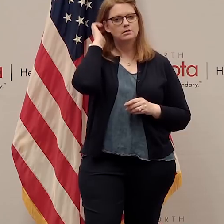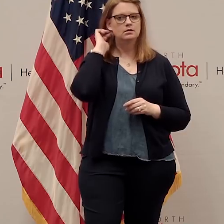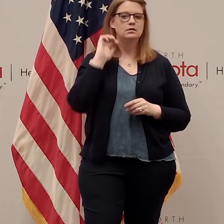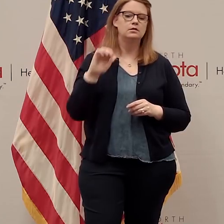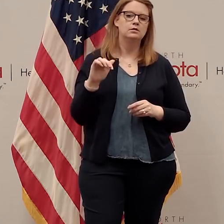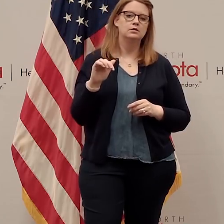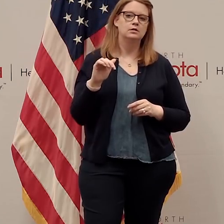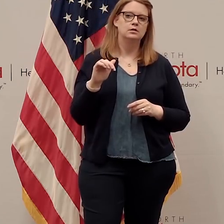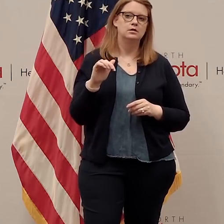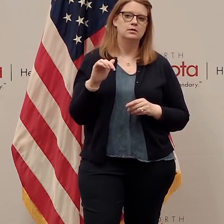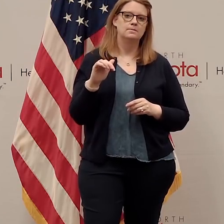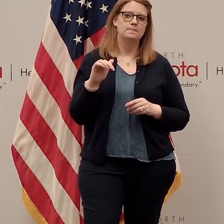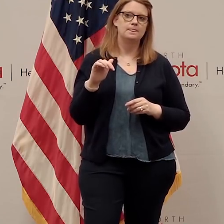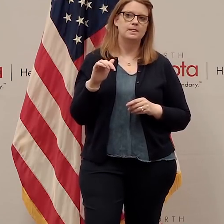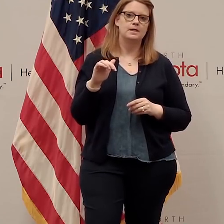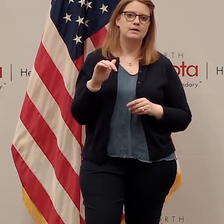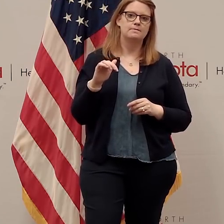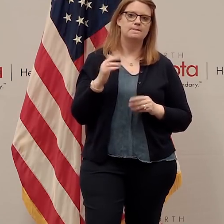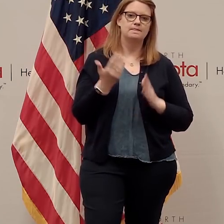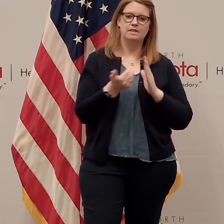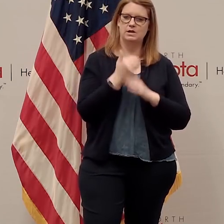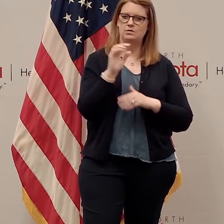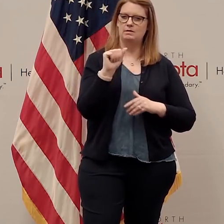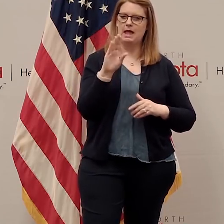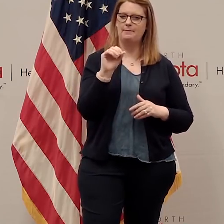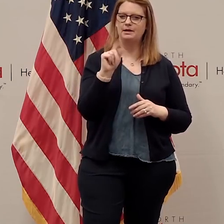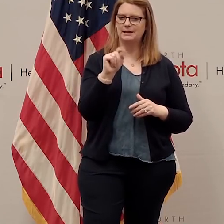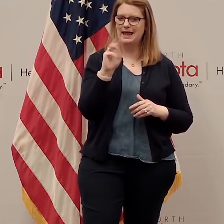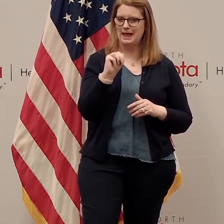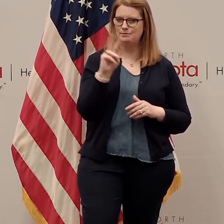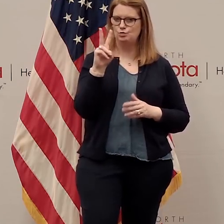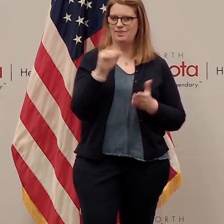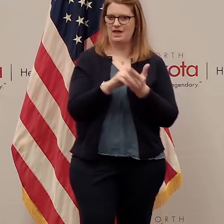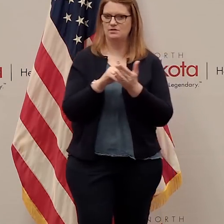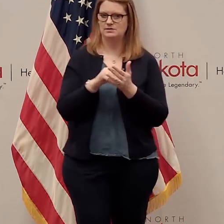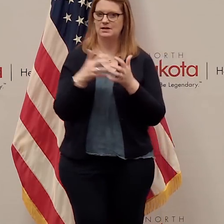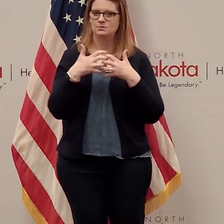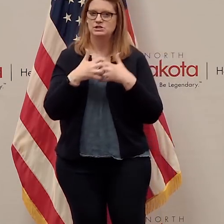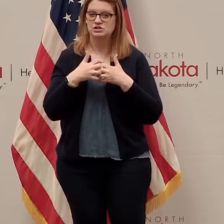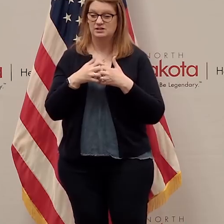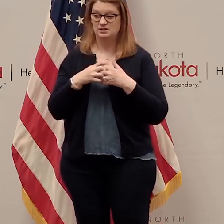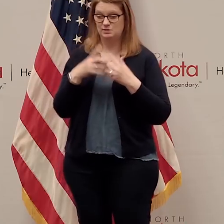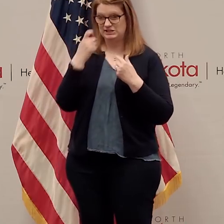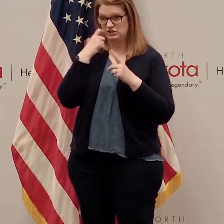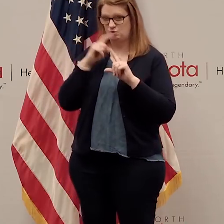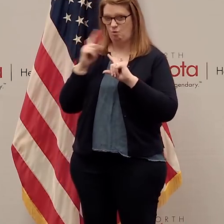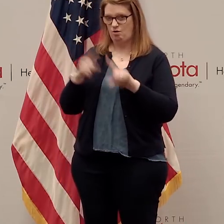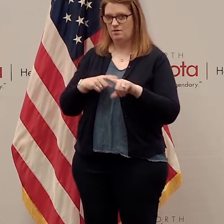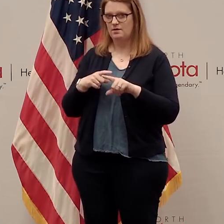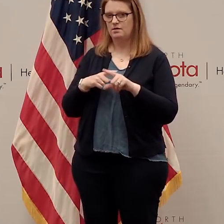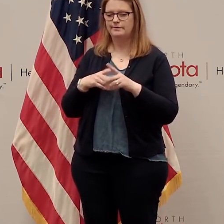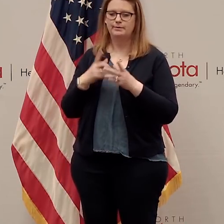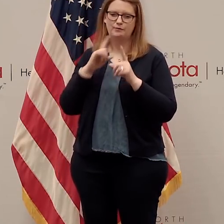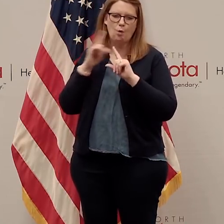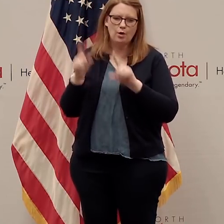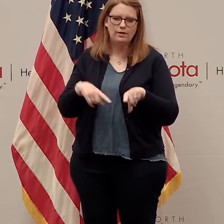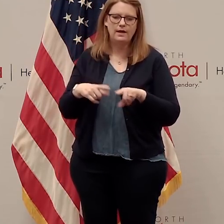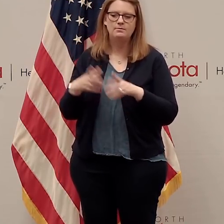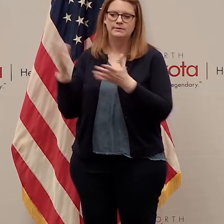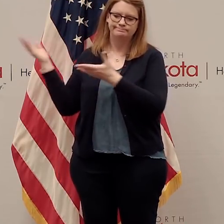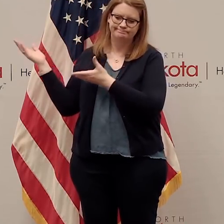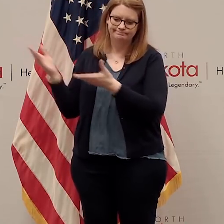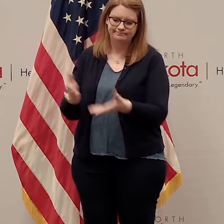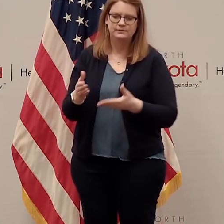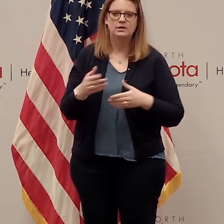the new Abbott M2000 machines that are on order arrive. It assumes that we've got enough swabs and